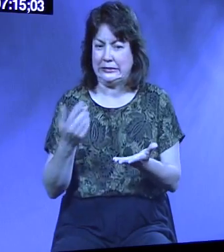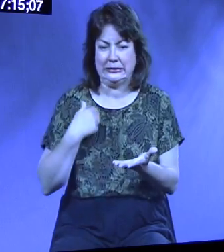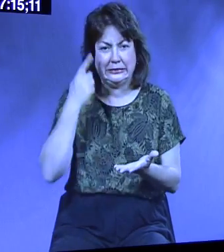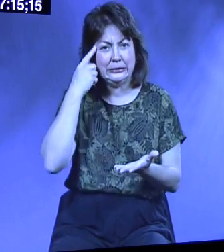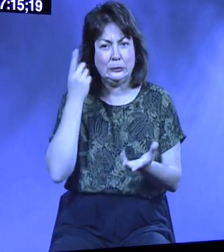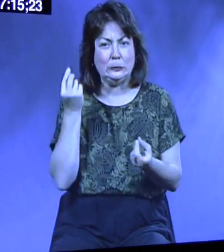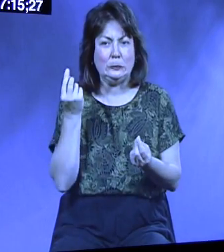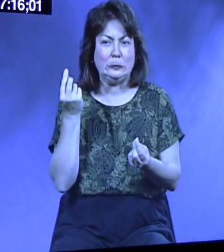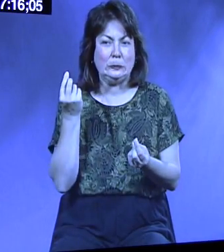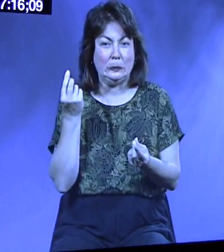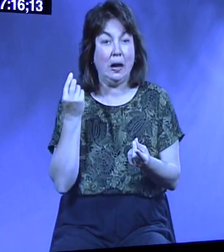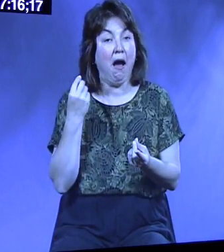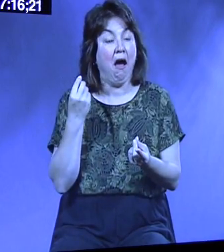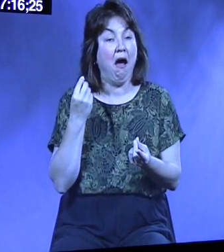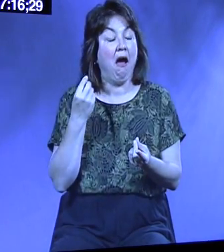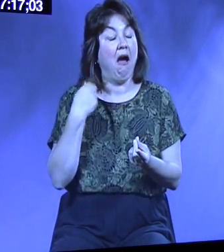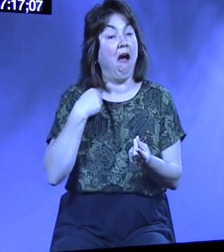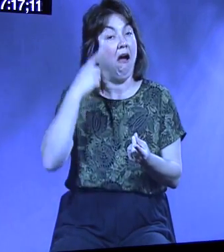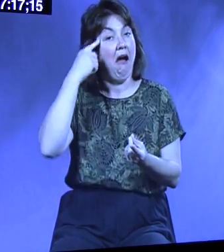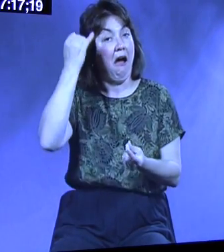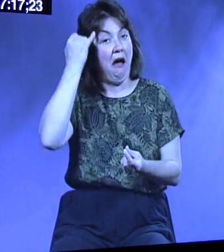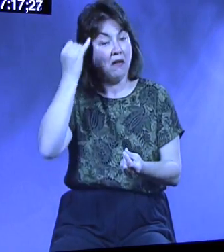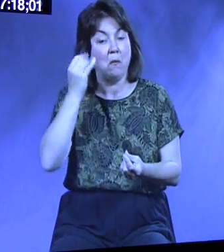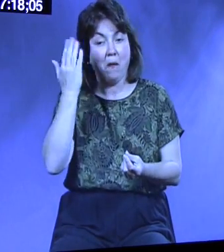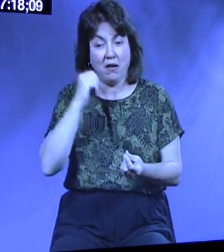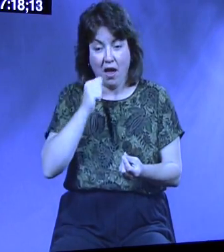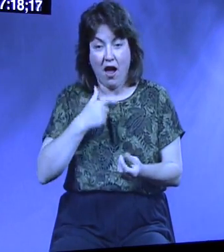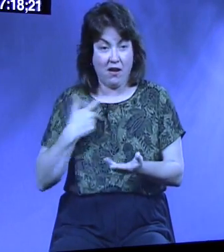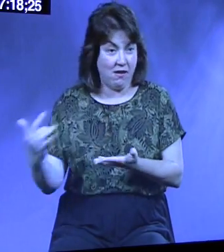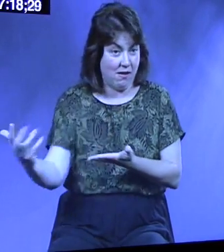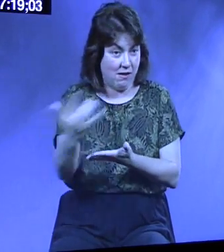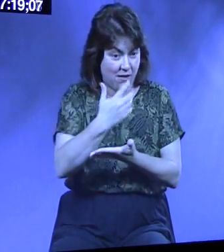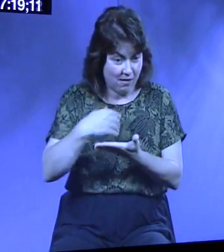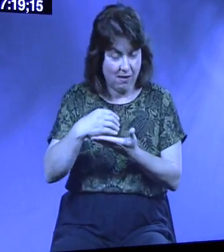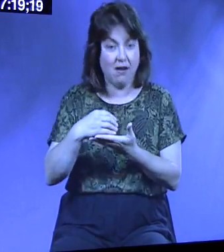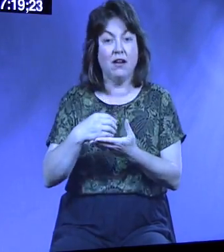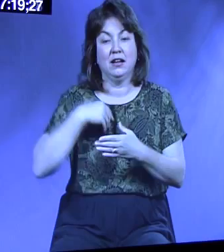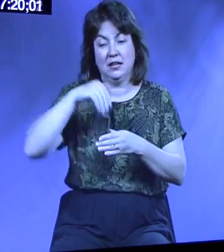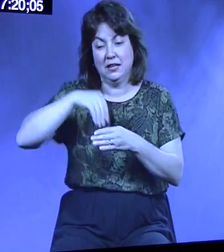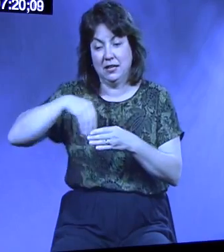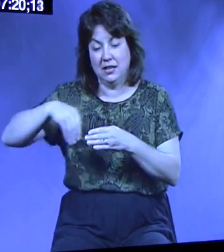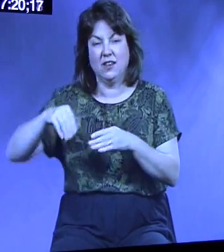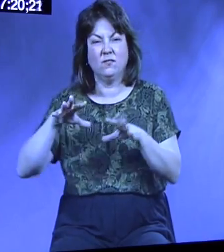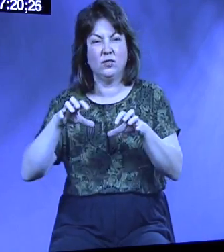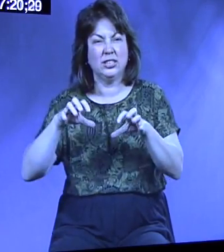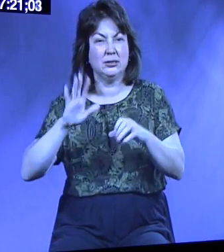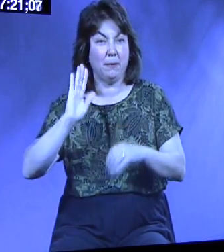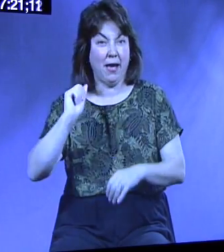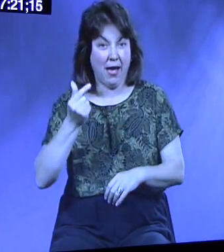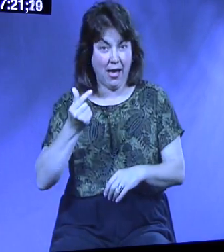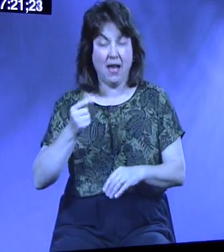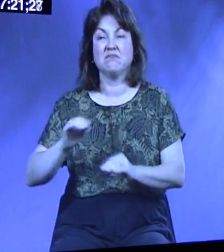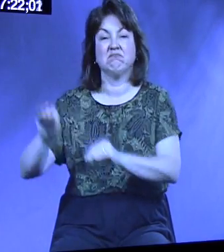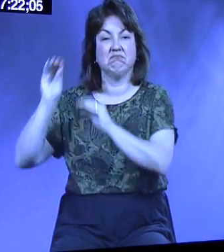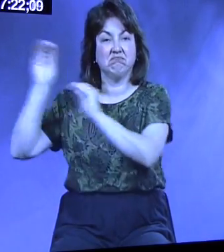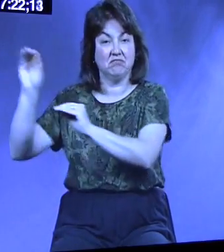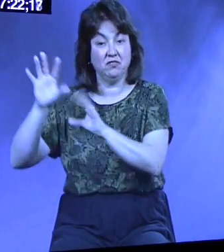I didn't want to let them go to waste, so I thought I could just, pluck them all and freeze them in a bag